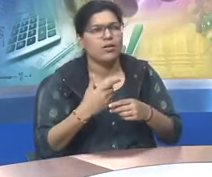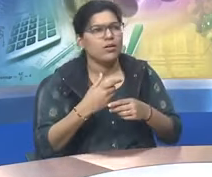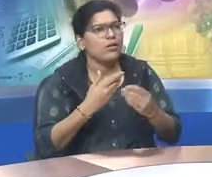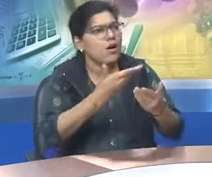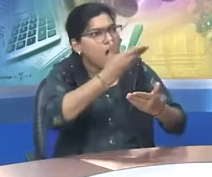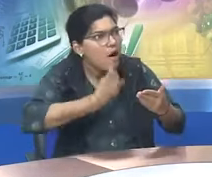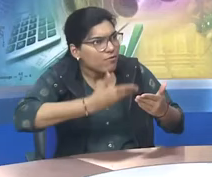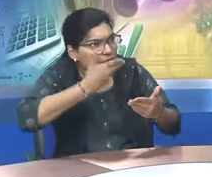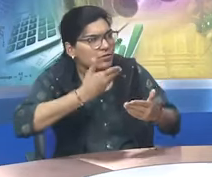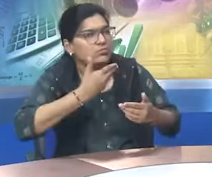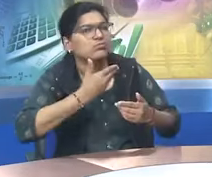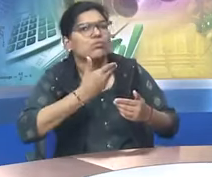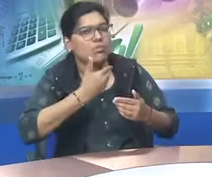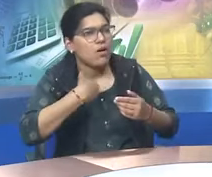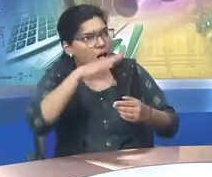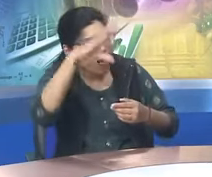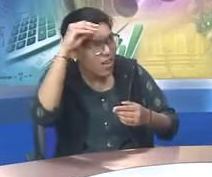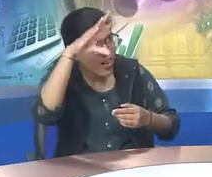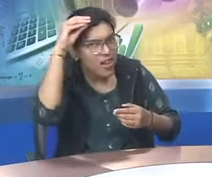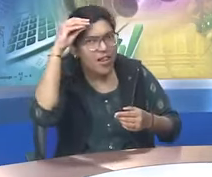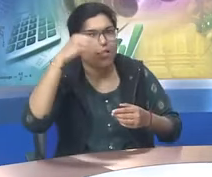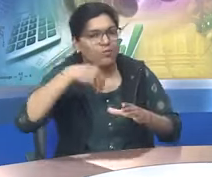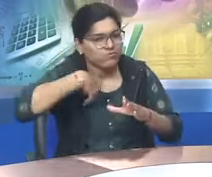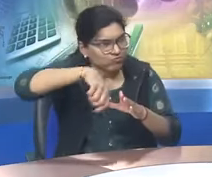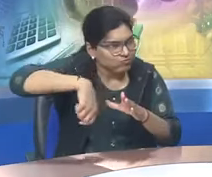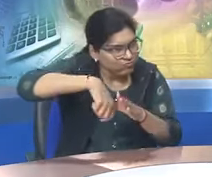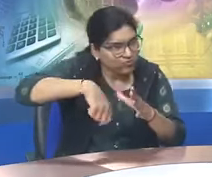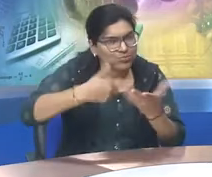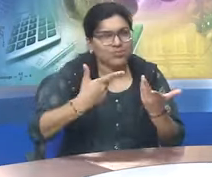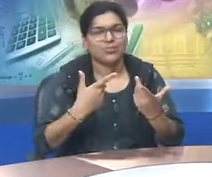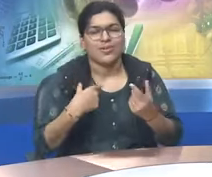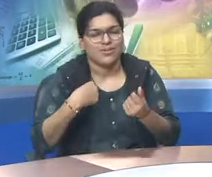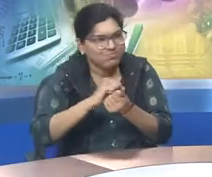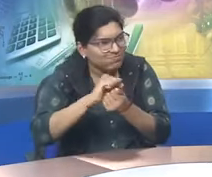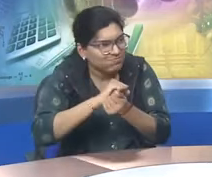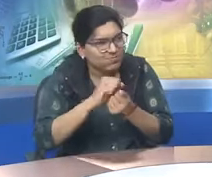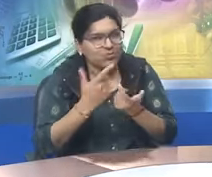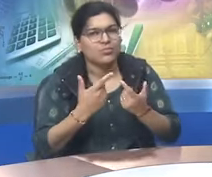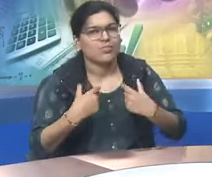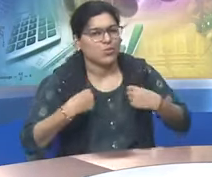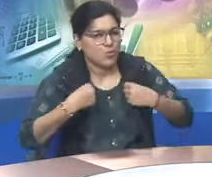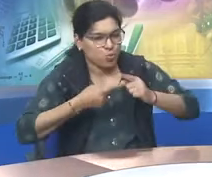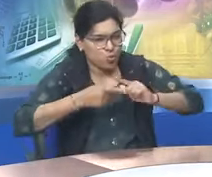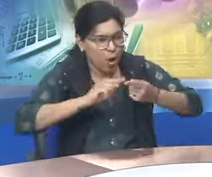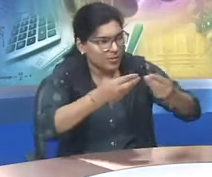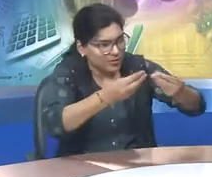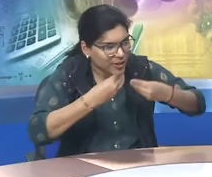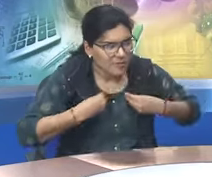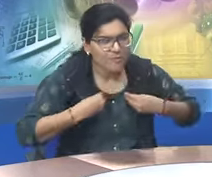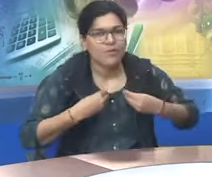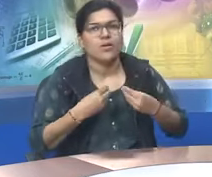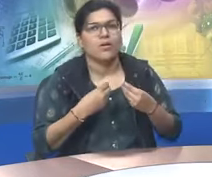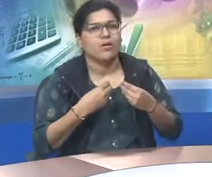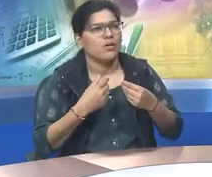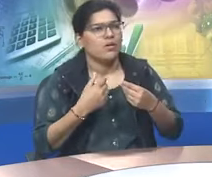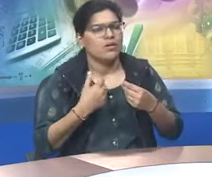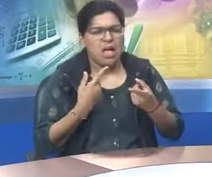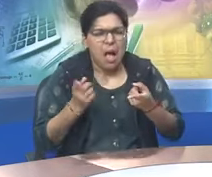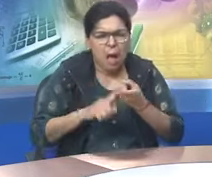but she lost them all in the present era. In this present time, she has lost everything,